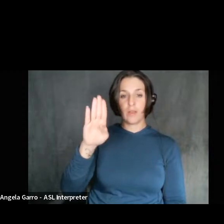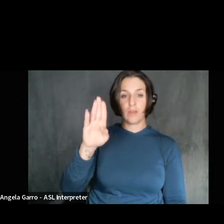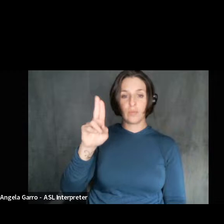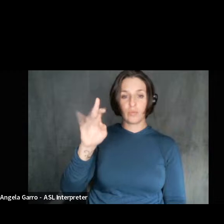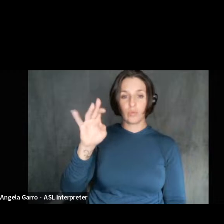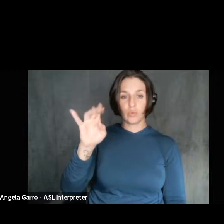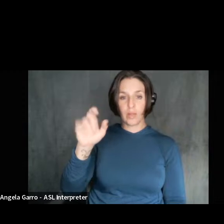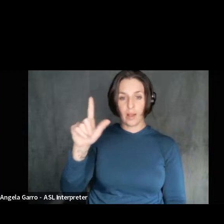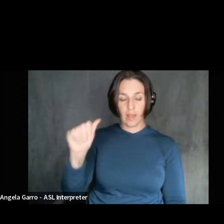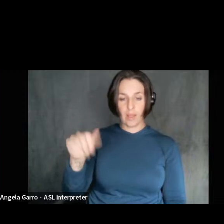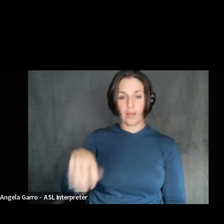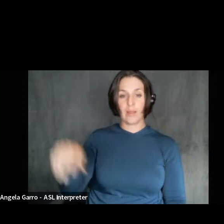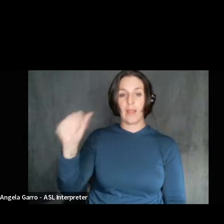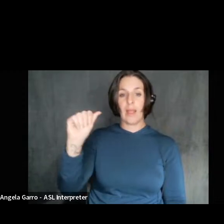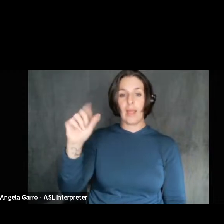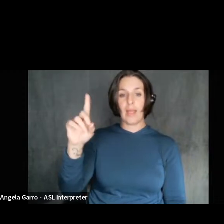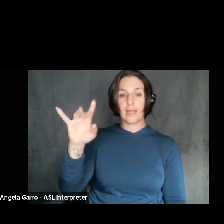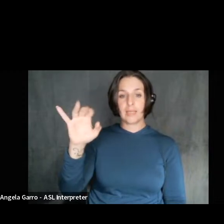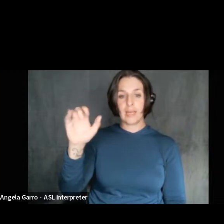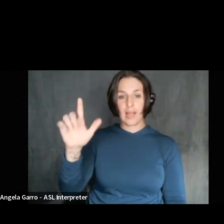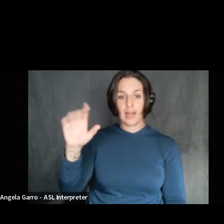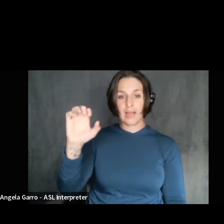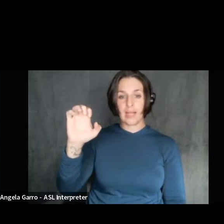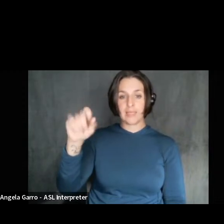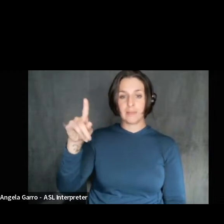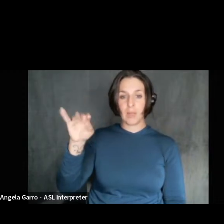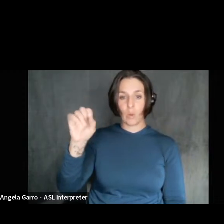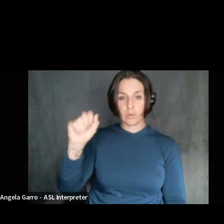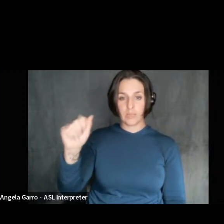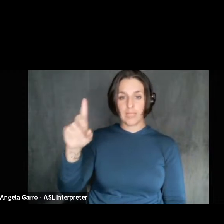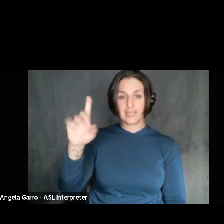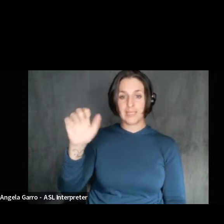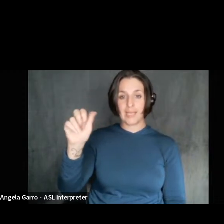Deanna Ferrugia, Christopher Fogata,